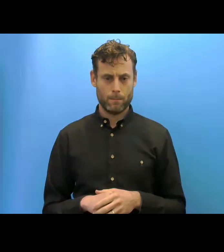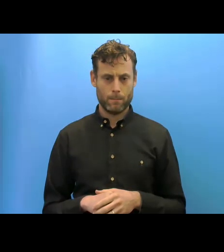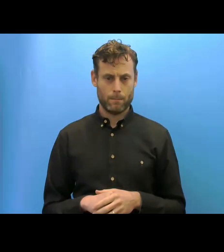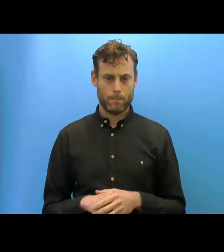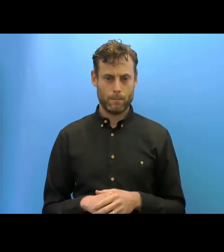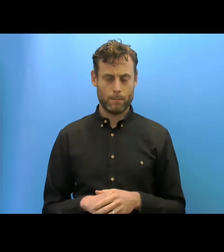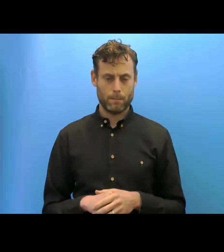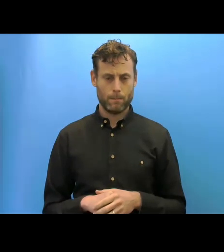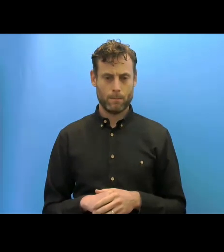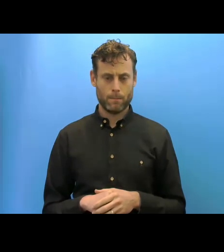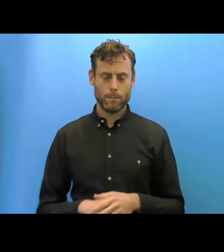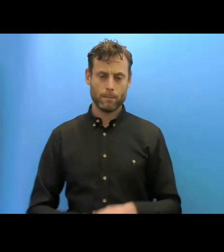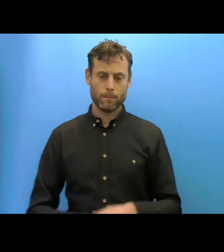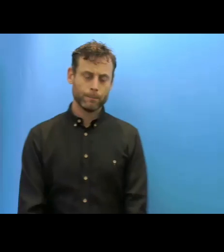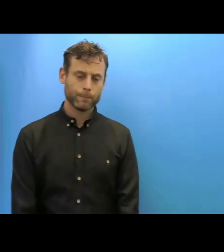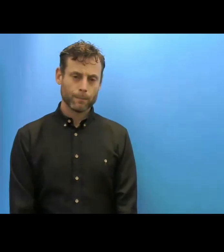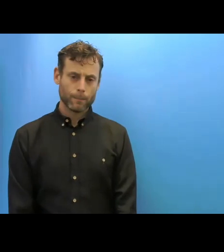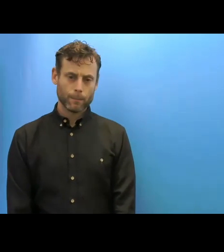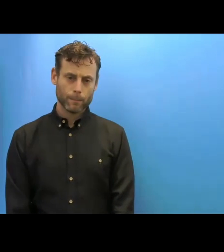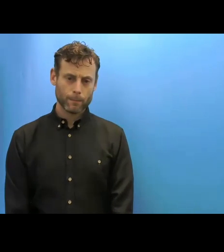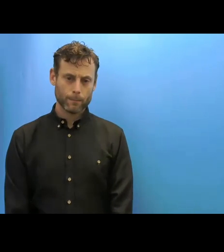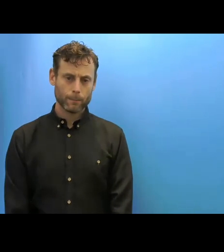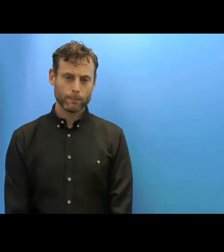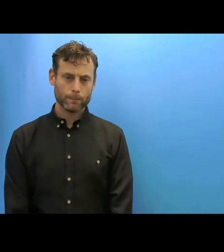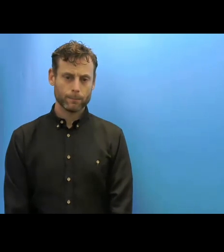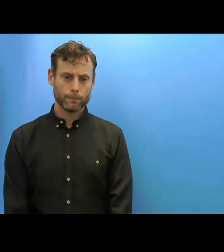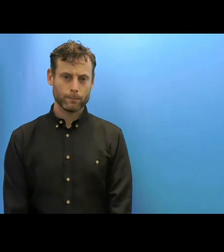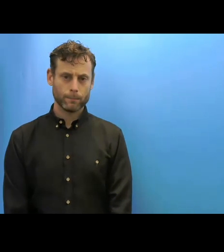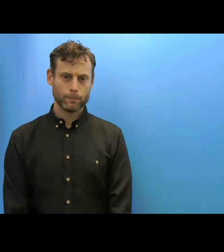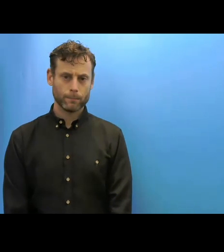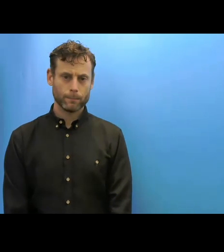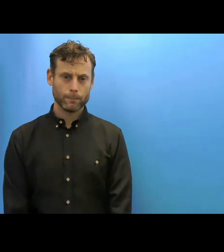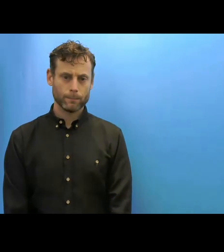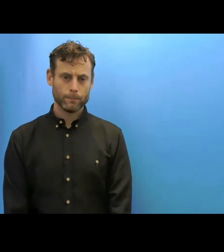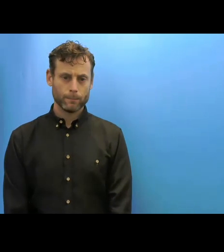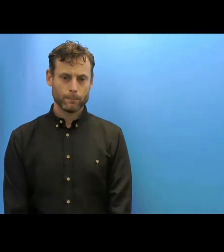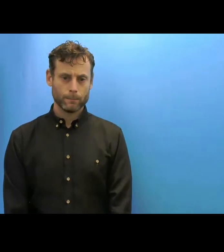Another scored the notes like multi-legged creatures dangling from curved staves.